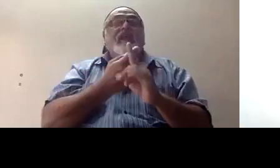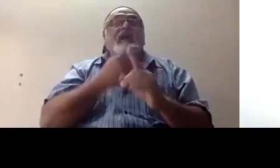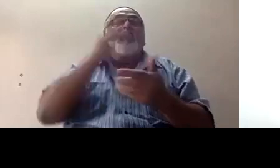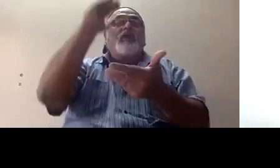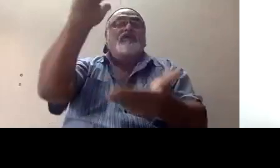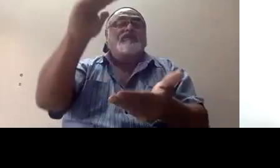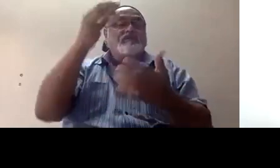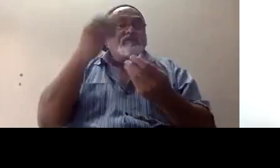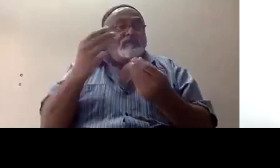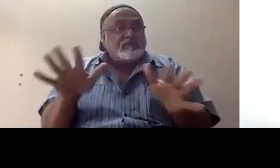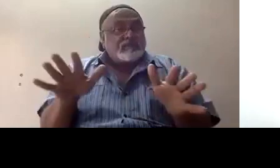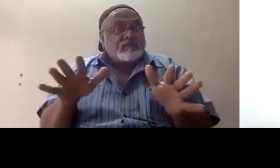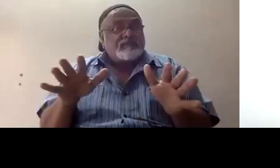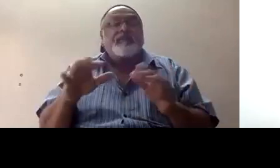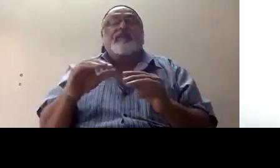entrepreneurs.